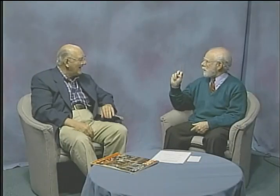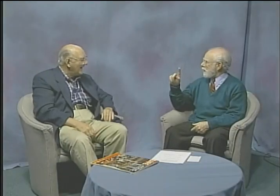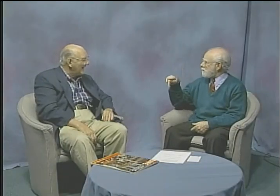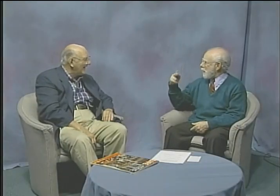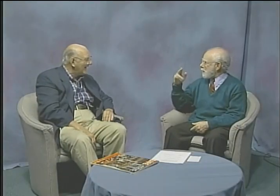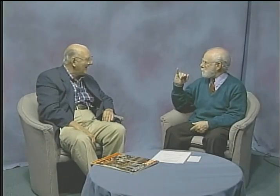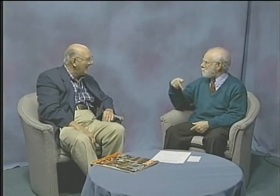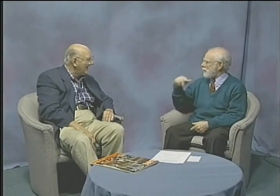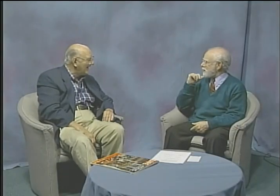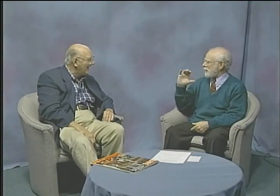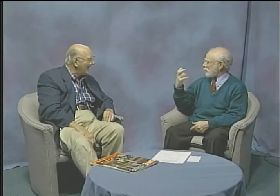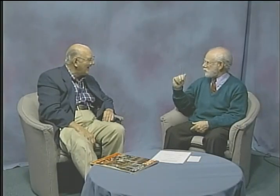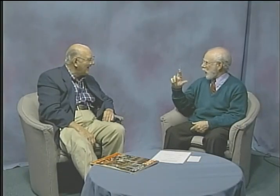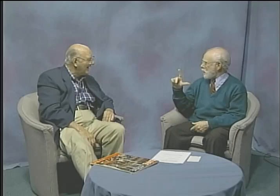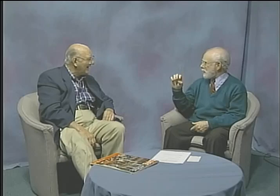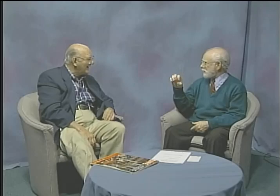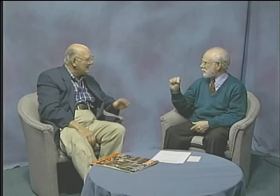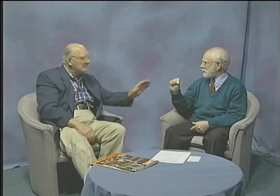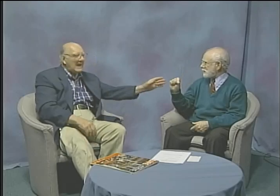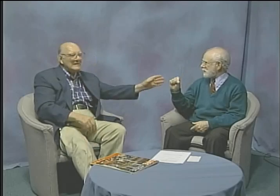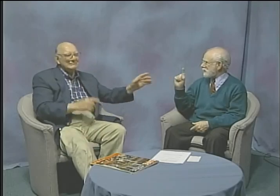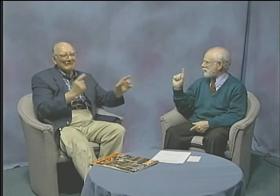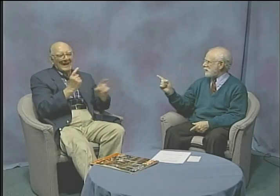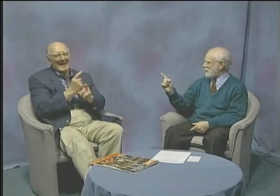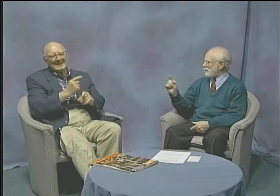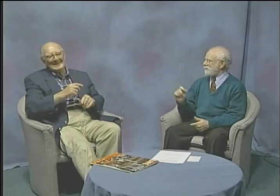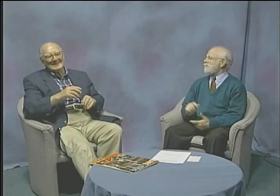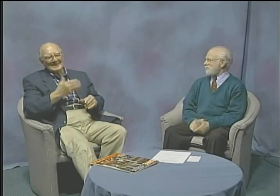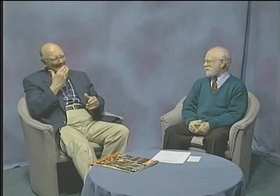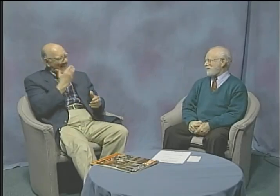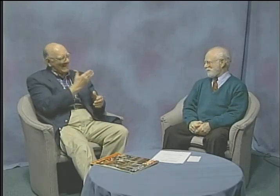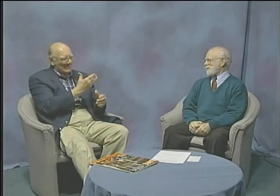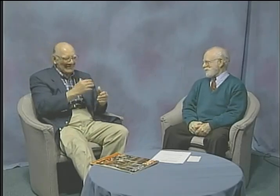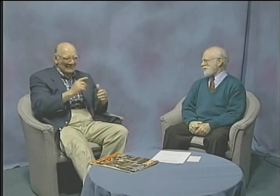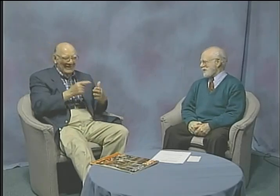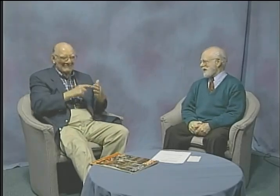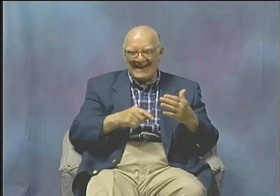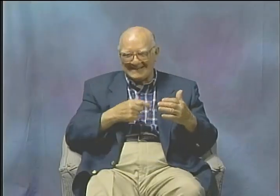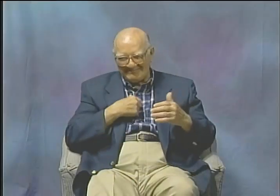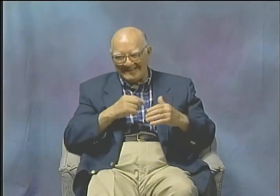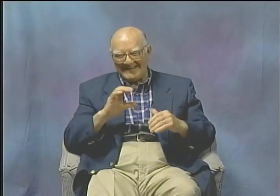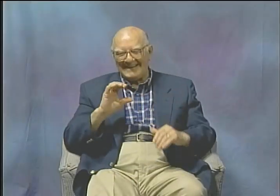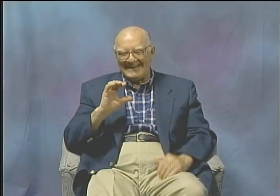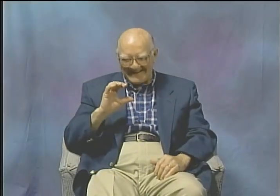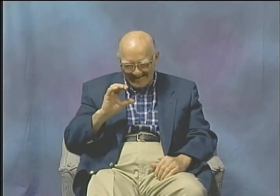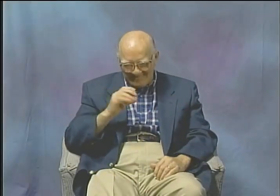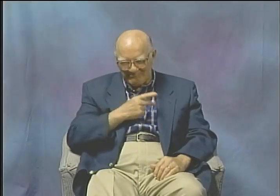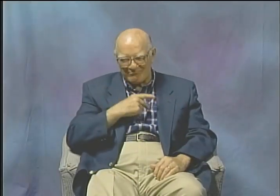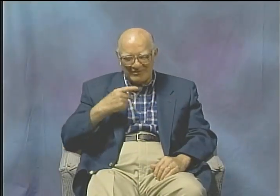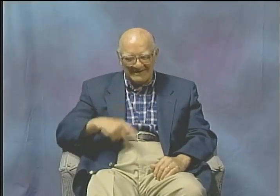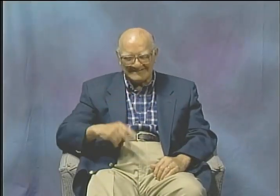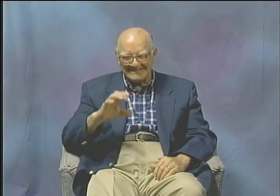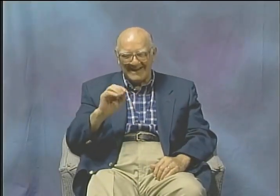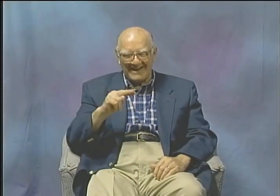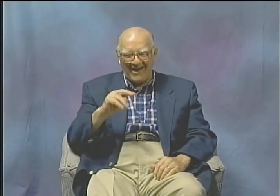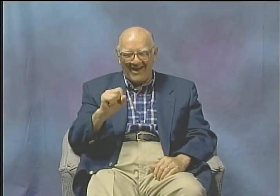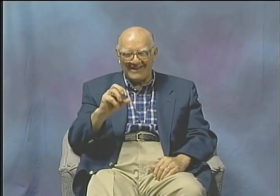The Duke was Philip, not Charles. That's right. Thank you for correcting me. Prince